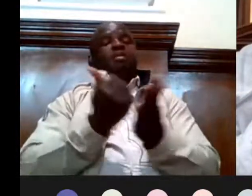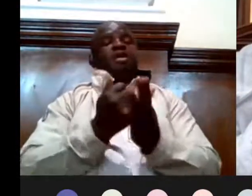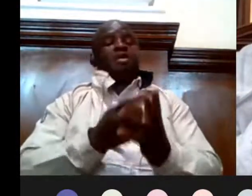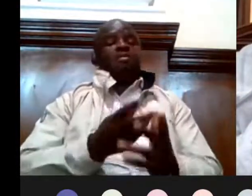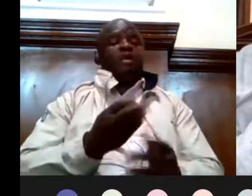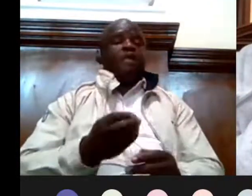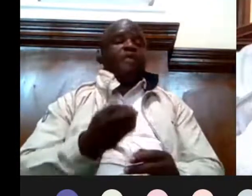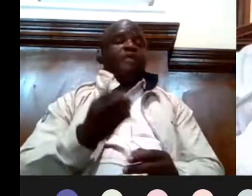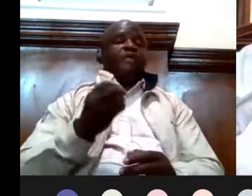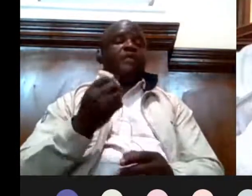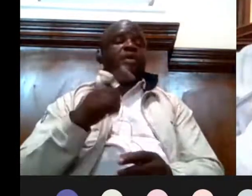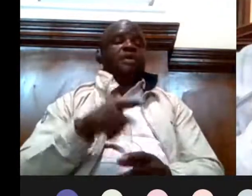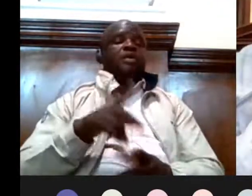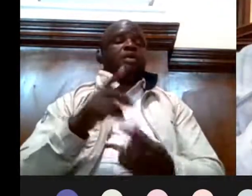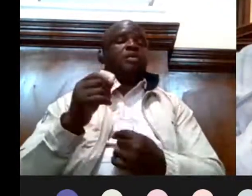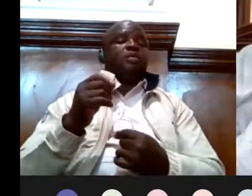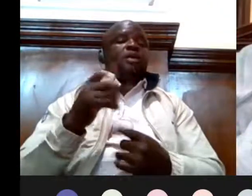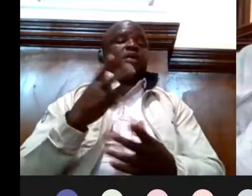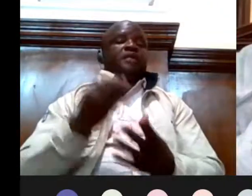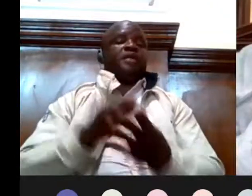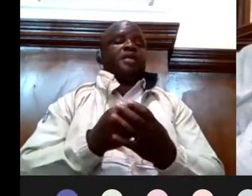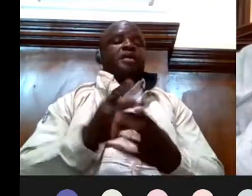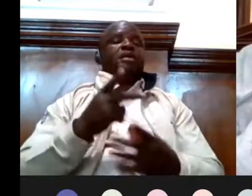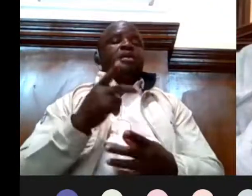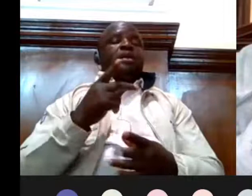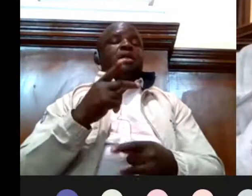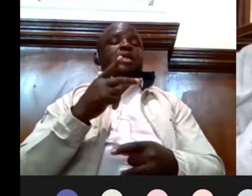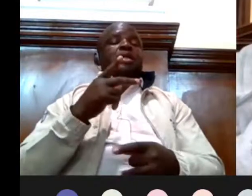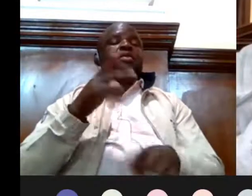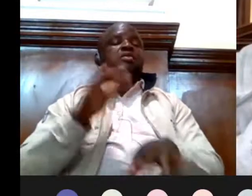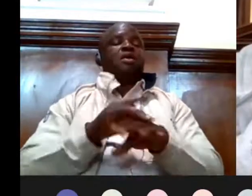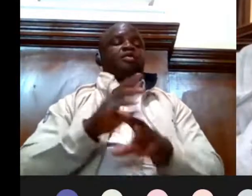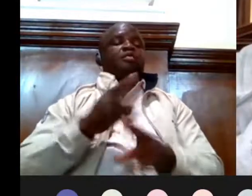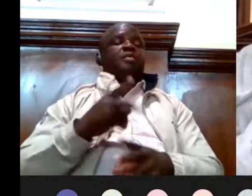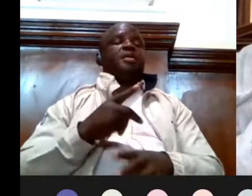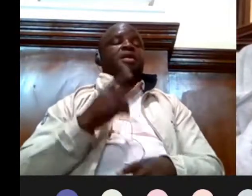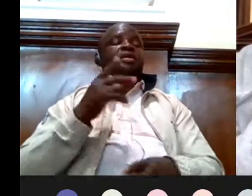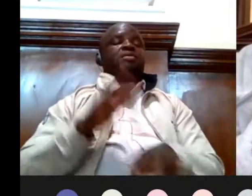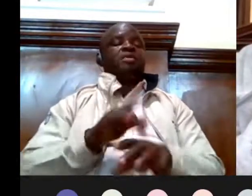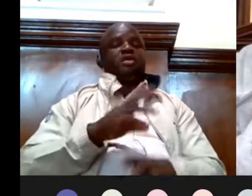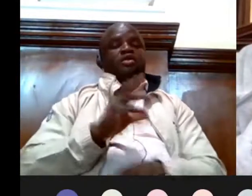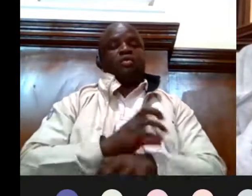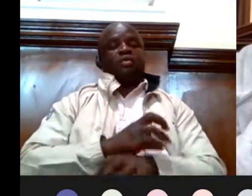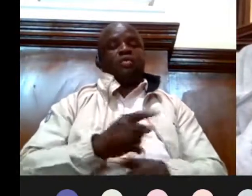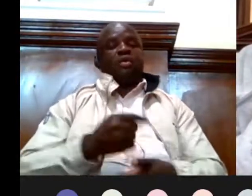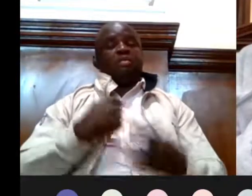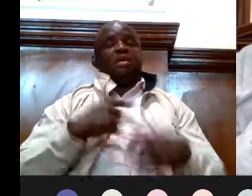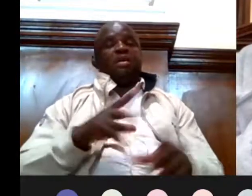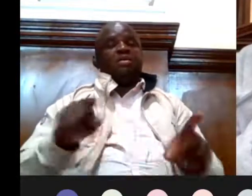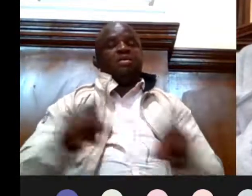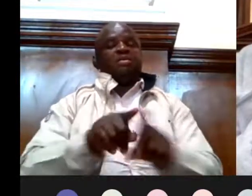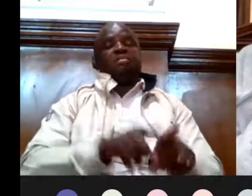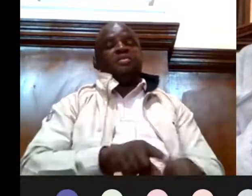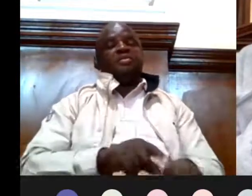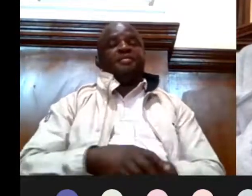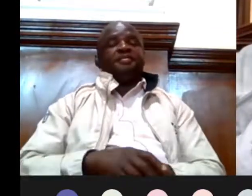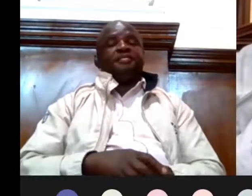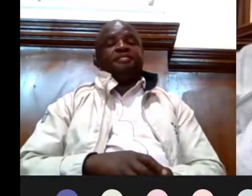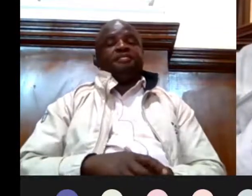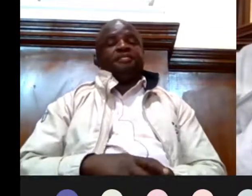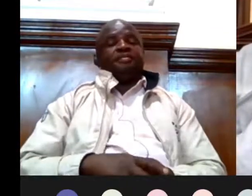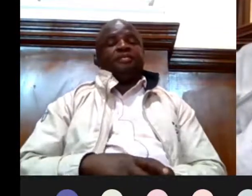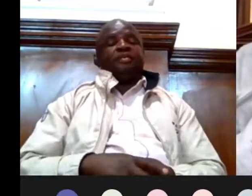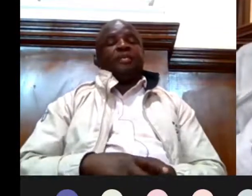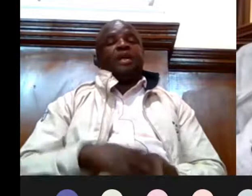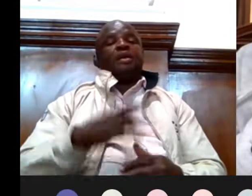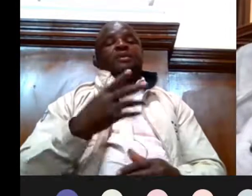initiated, Watin Tabafaz, Watin Timbokot. Honorable Speaker, is also a